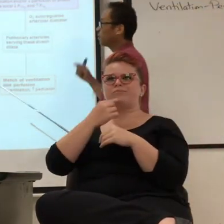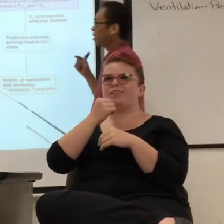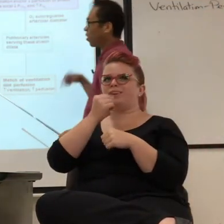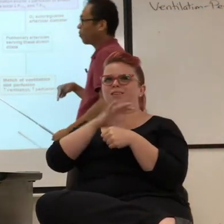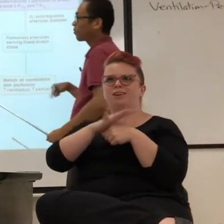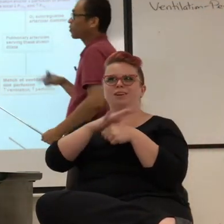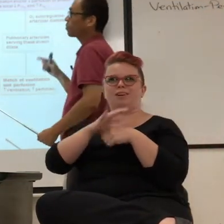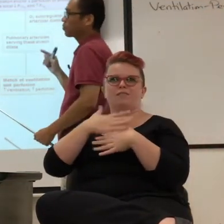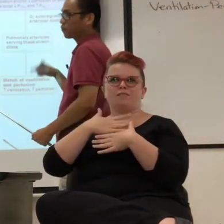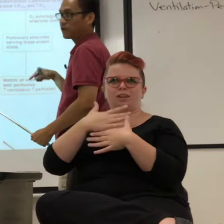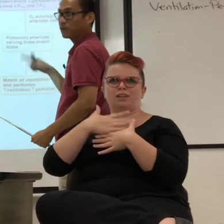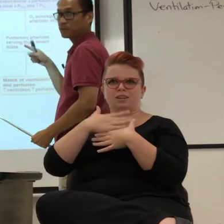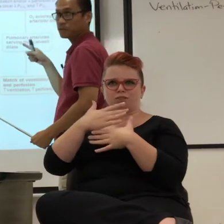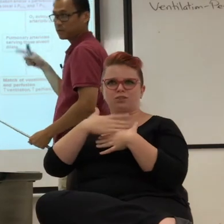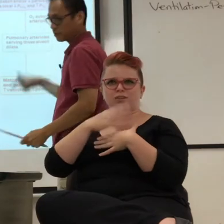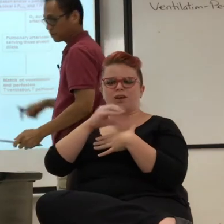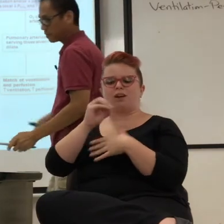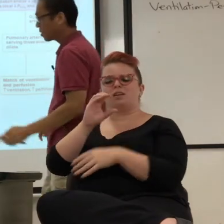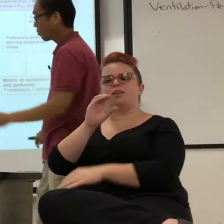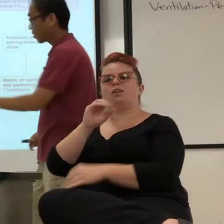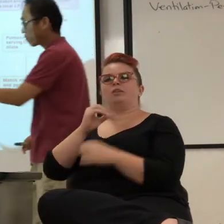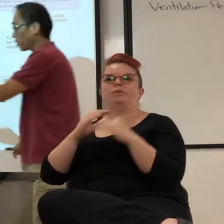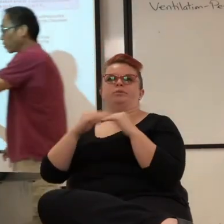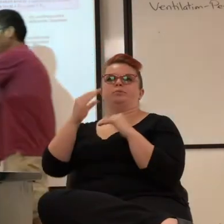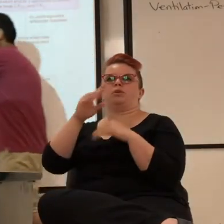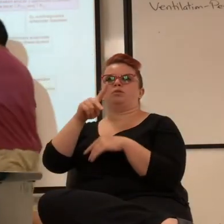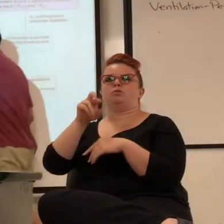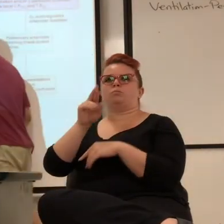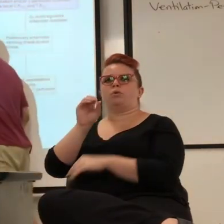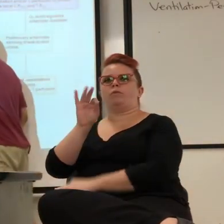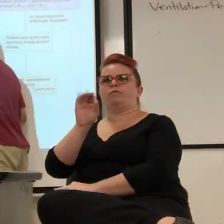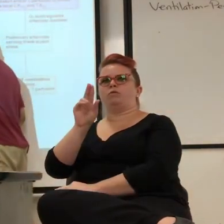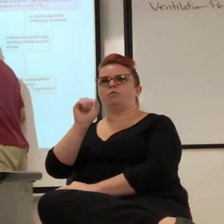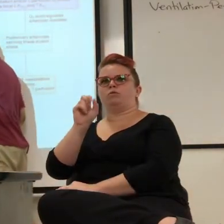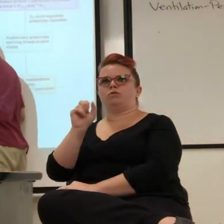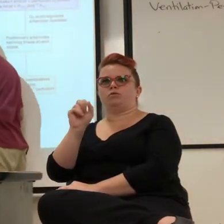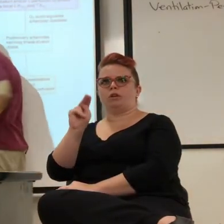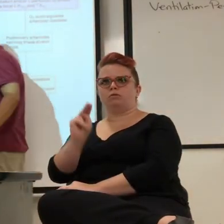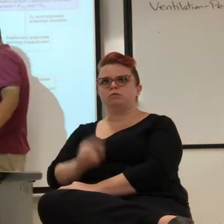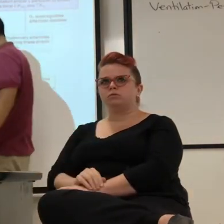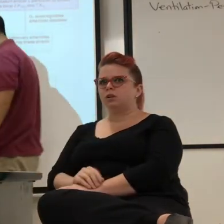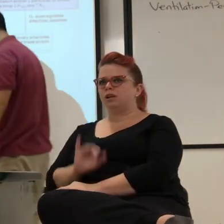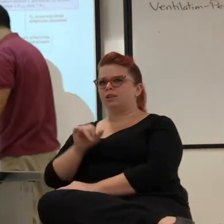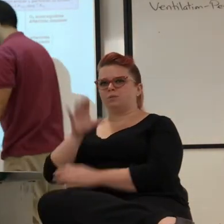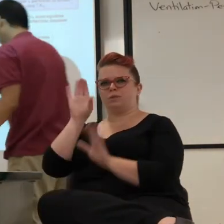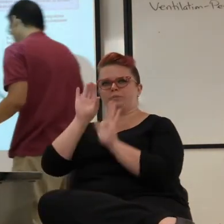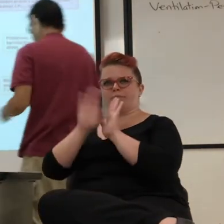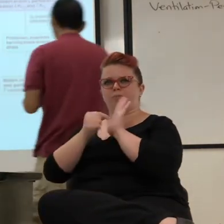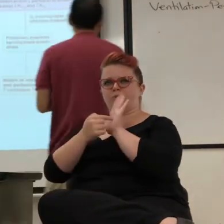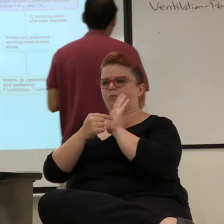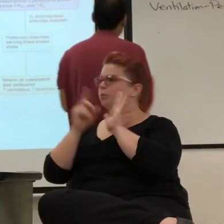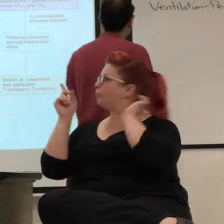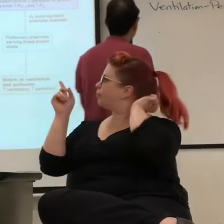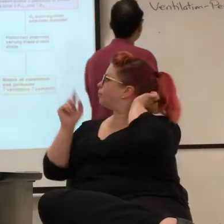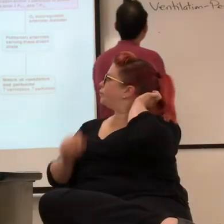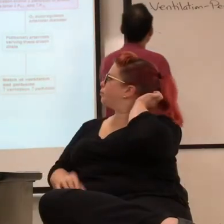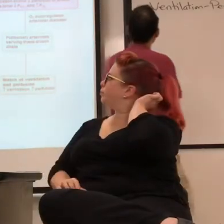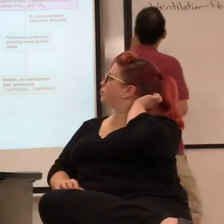under-ventilated, over-perfused. The one over here, that's what that picture is.